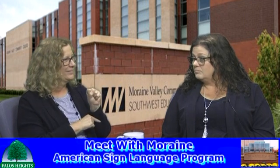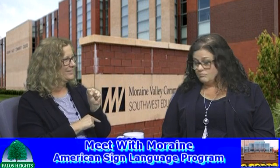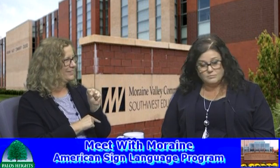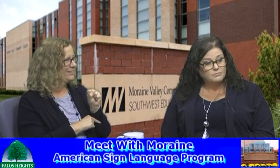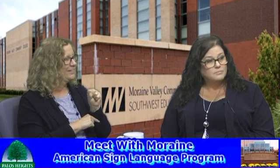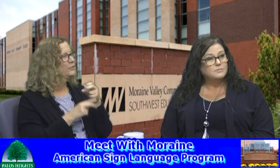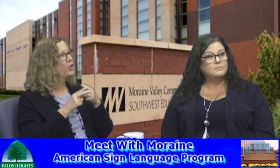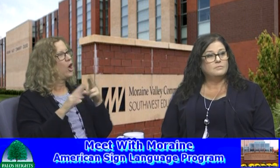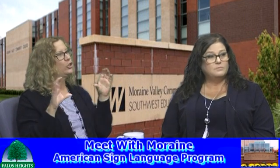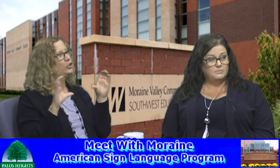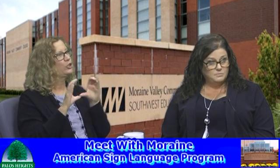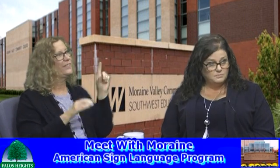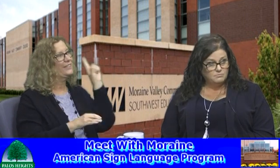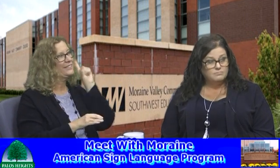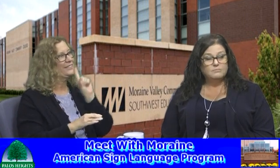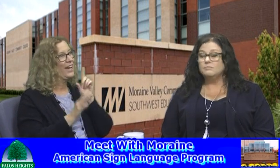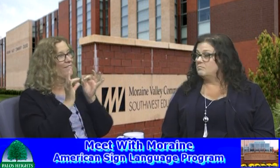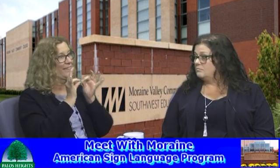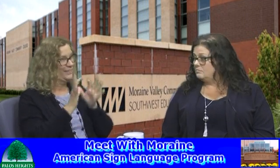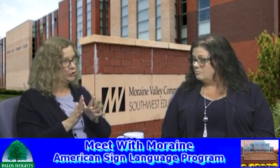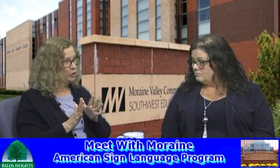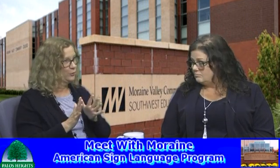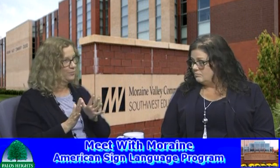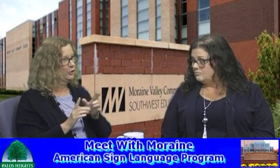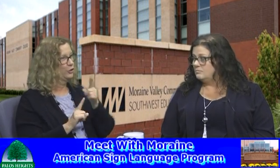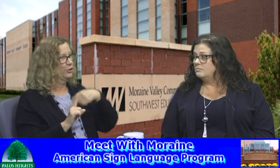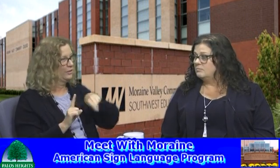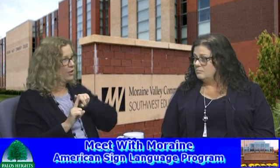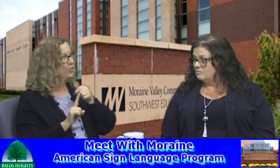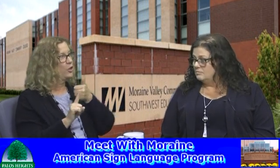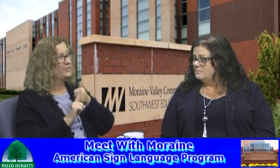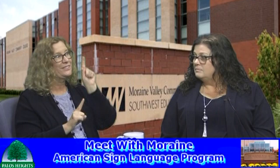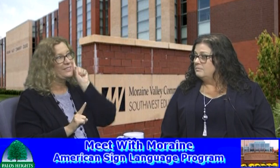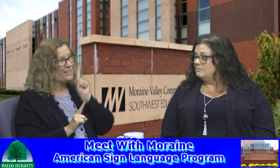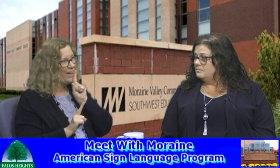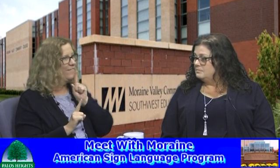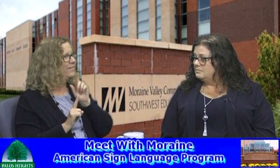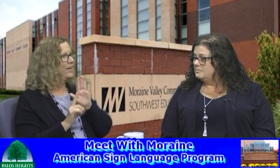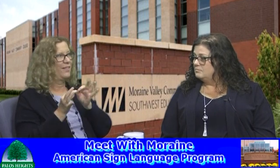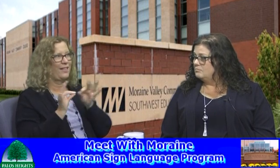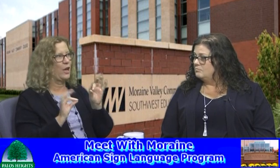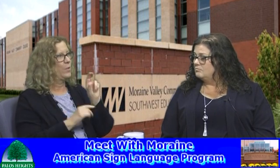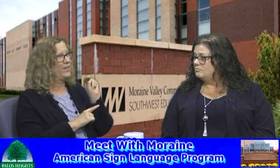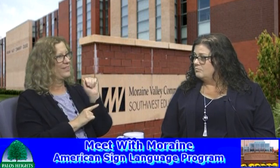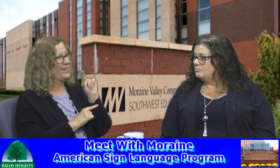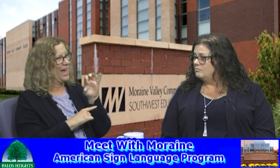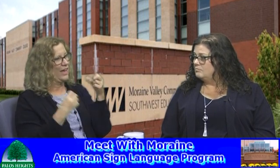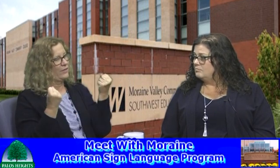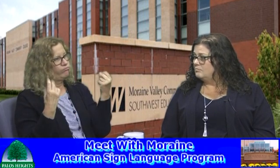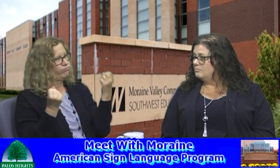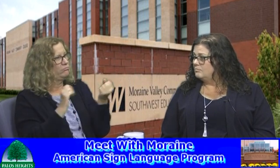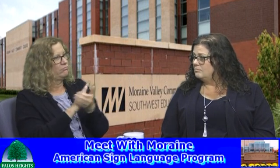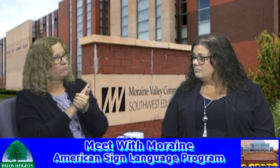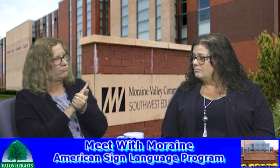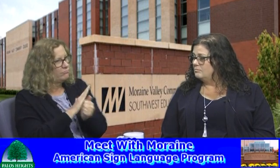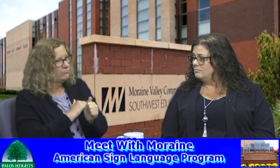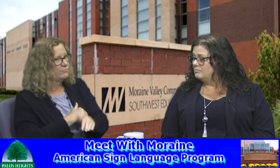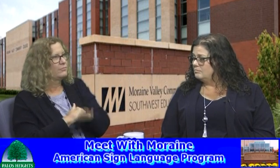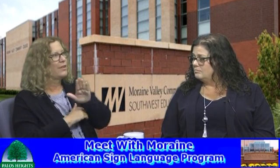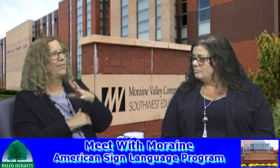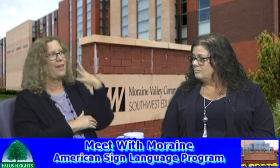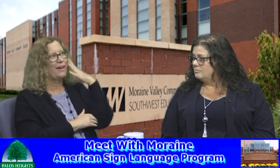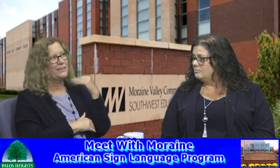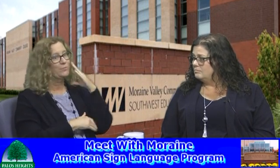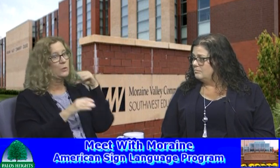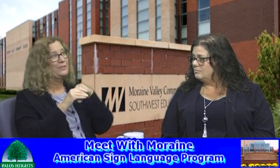interpreters that they are watching on the news. They have certified deaf interpreters. So these are interpreters who are native